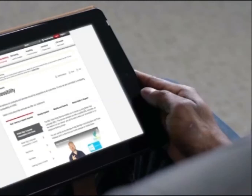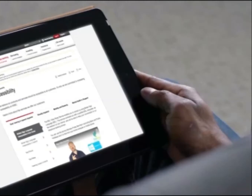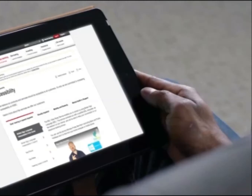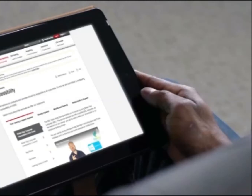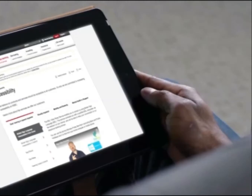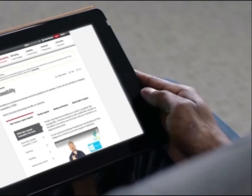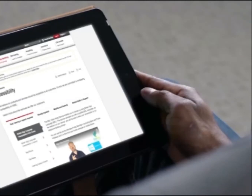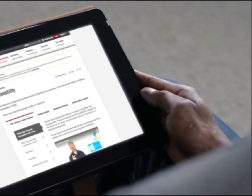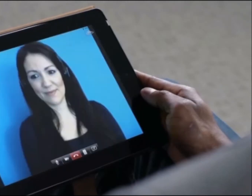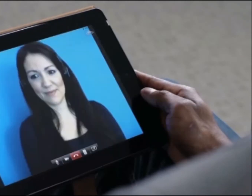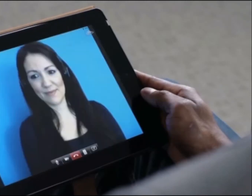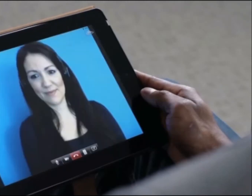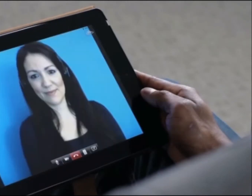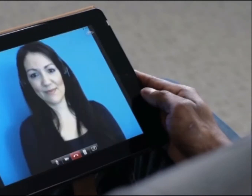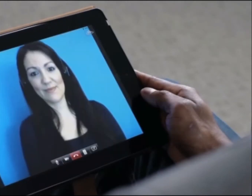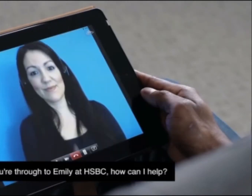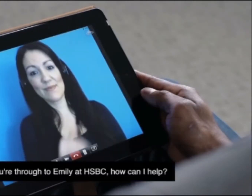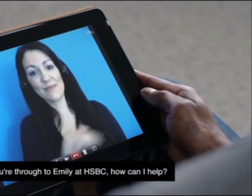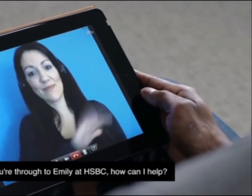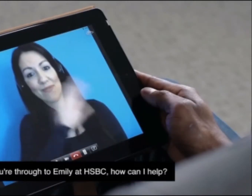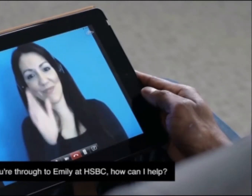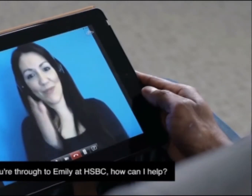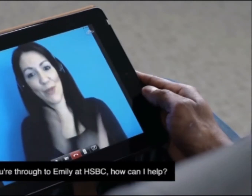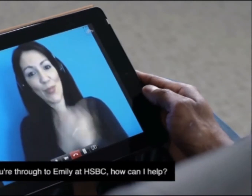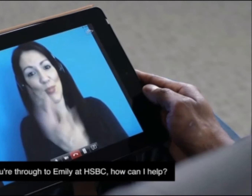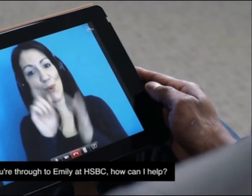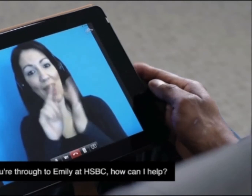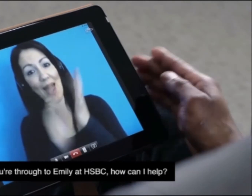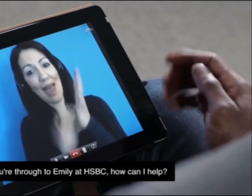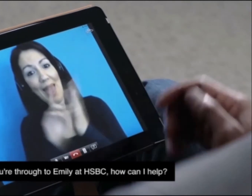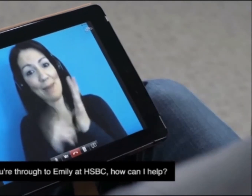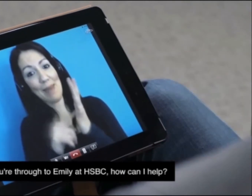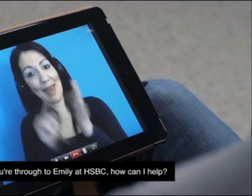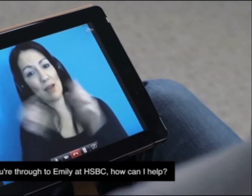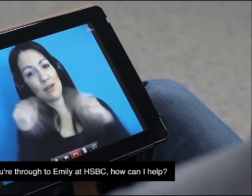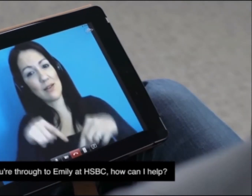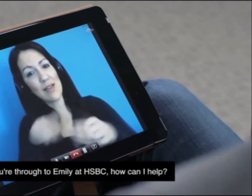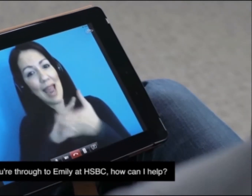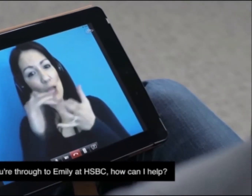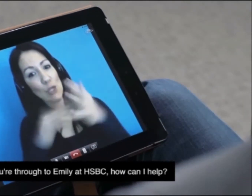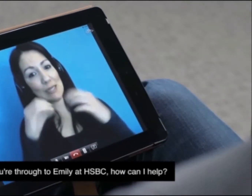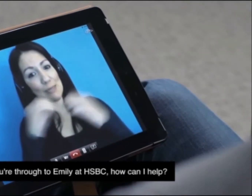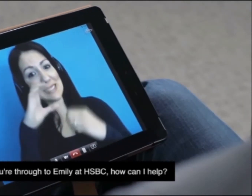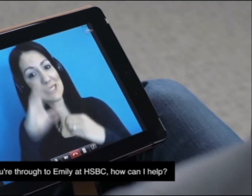David is using a video relay service. Hi, you're through to Emily at HSBC. How can I help?